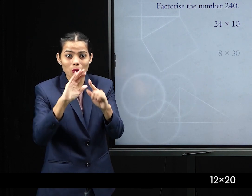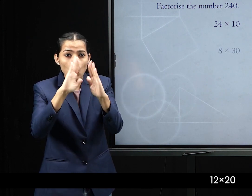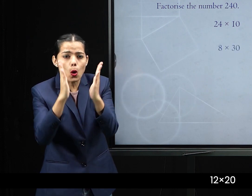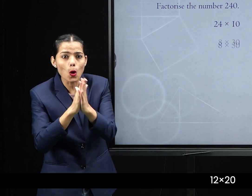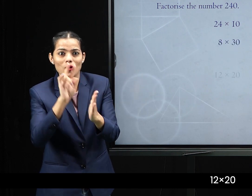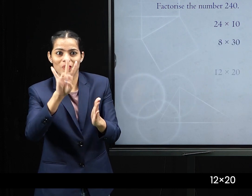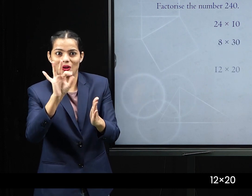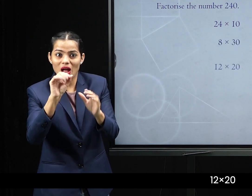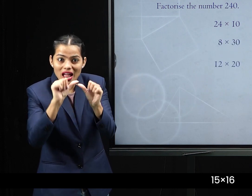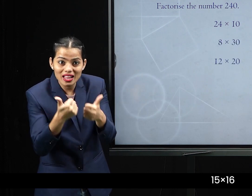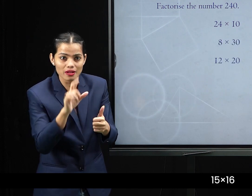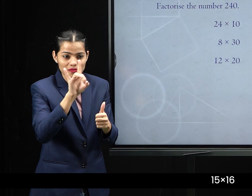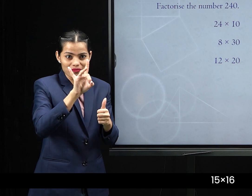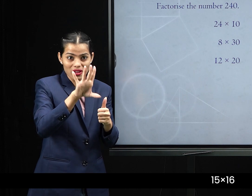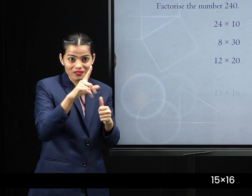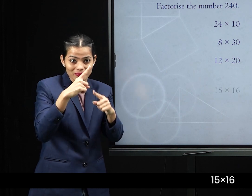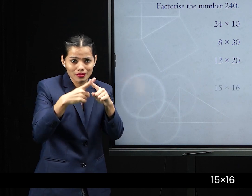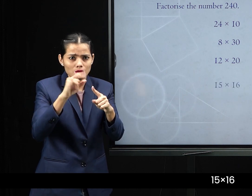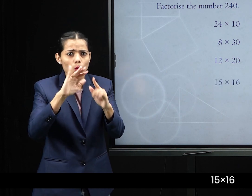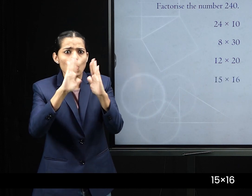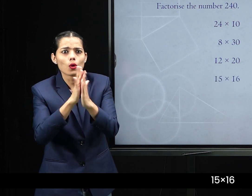20, 15 into 16.